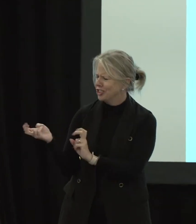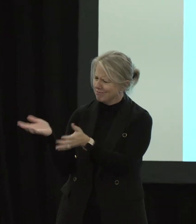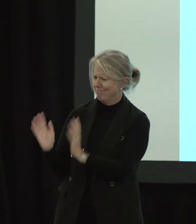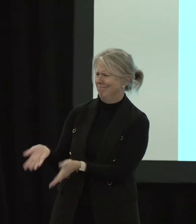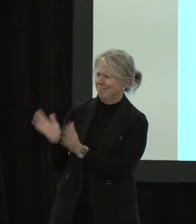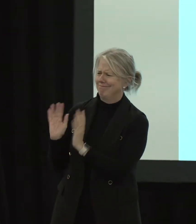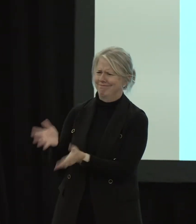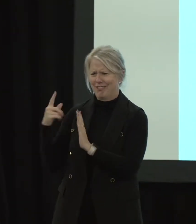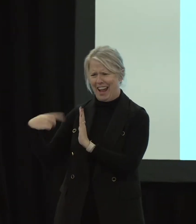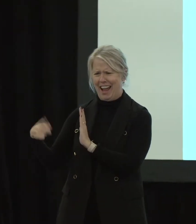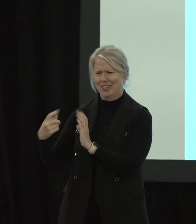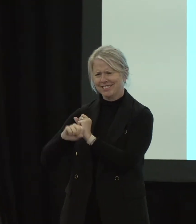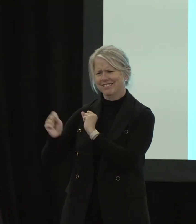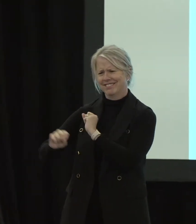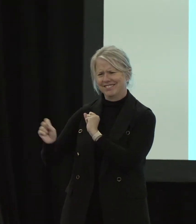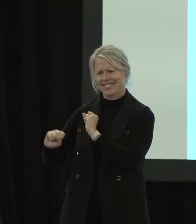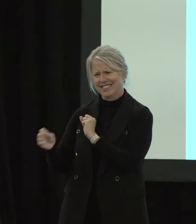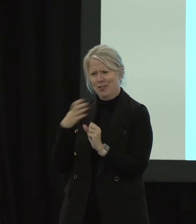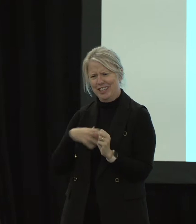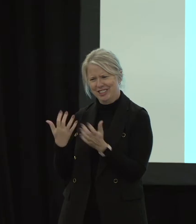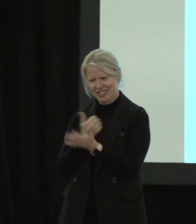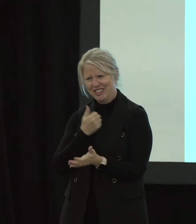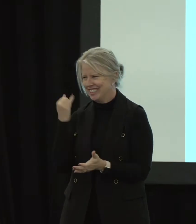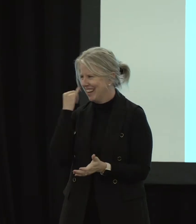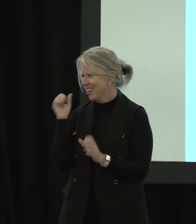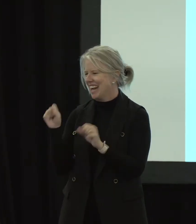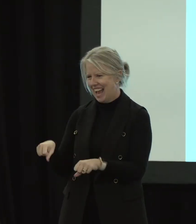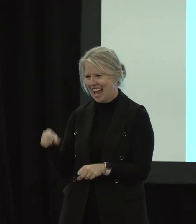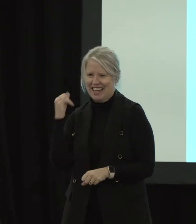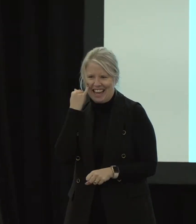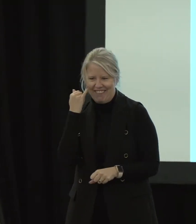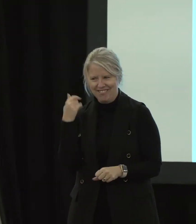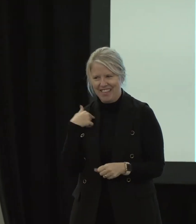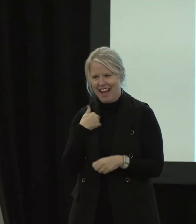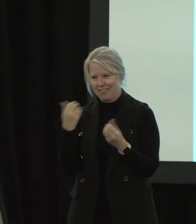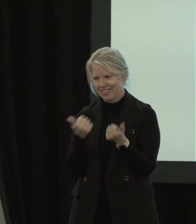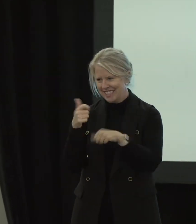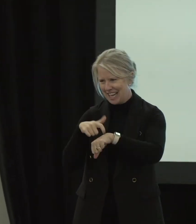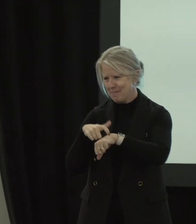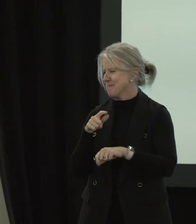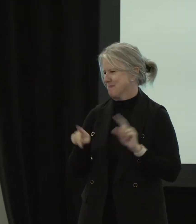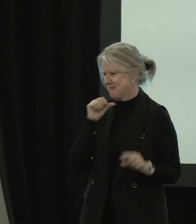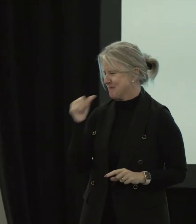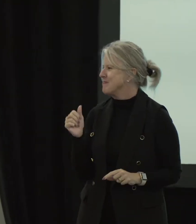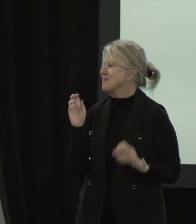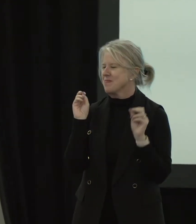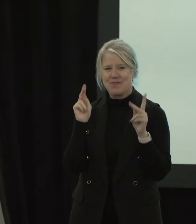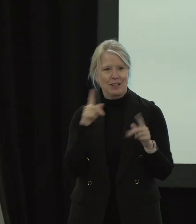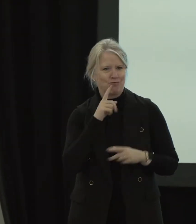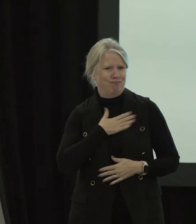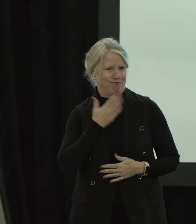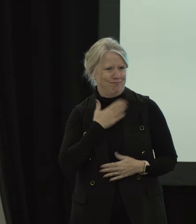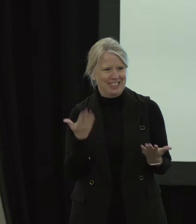for hours and hours. And I think we would have if left to our own devices. But anyway, thank you. It's a pleasure to be here today